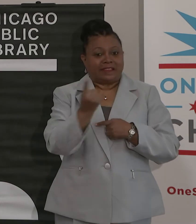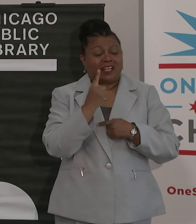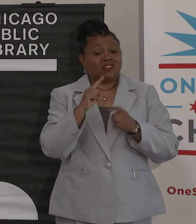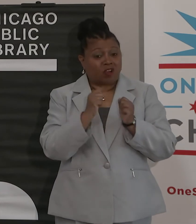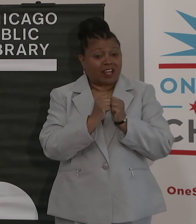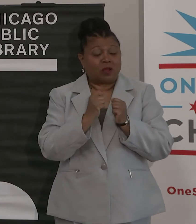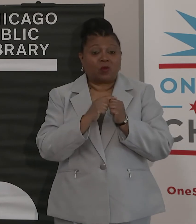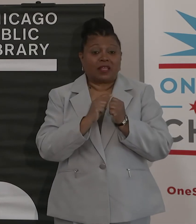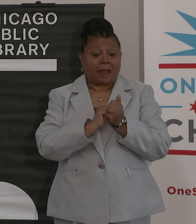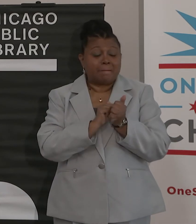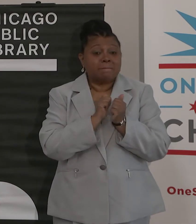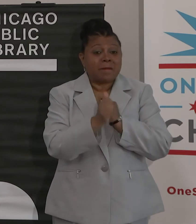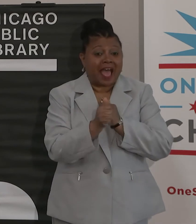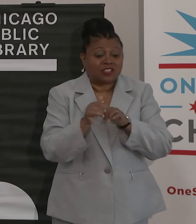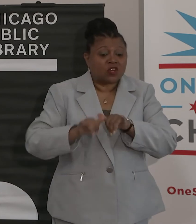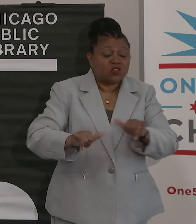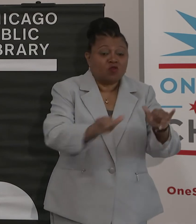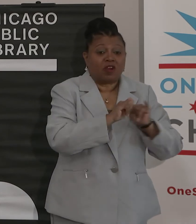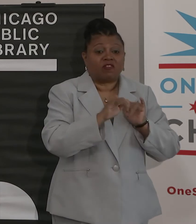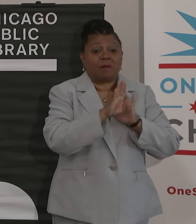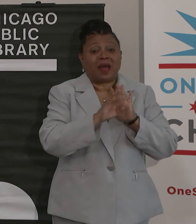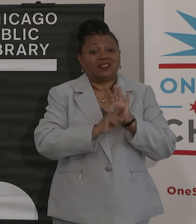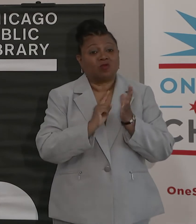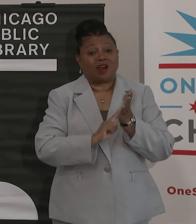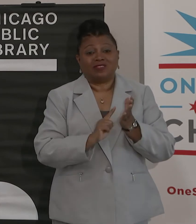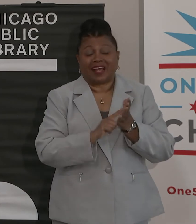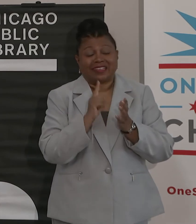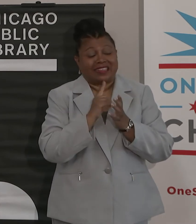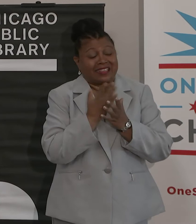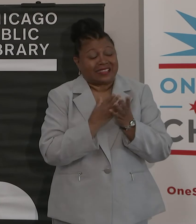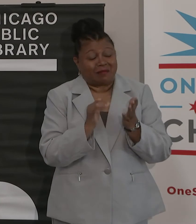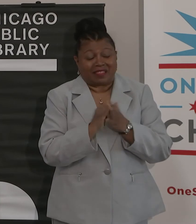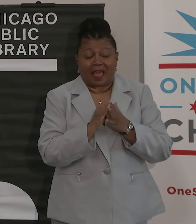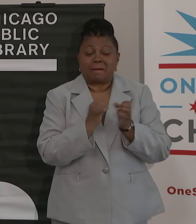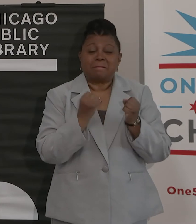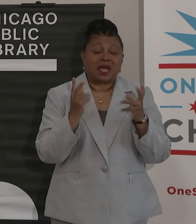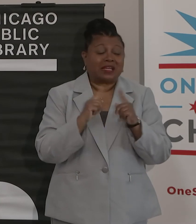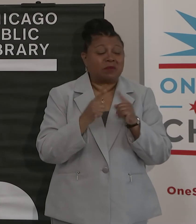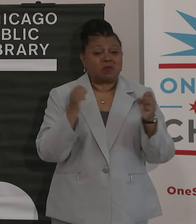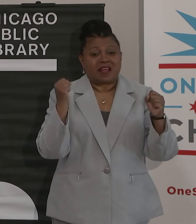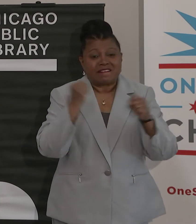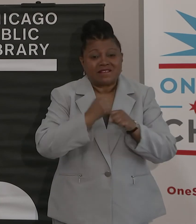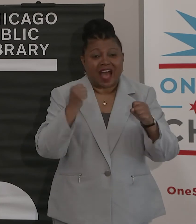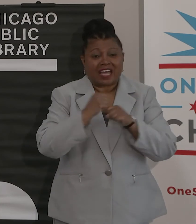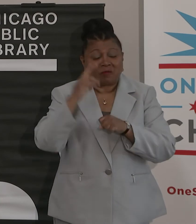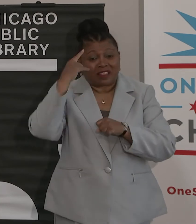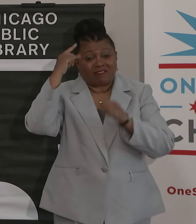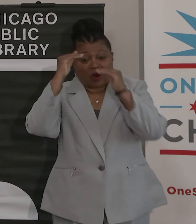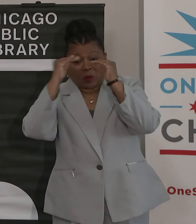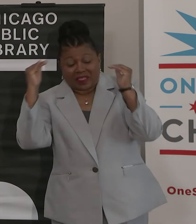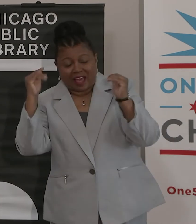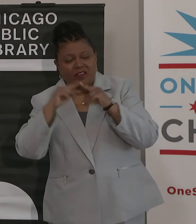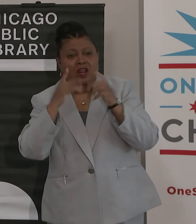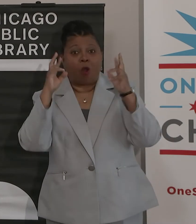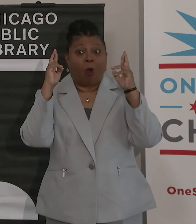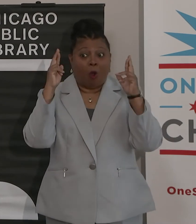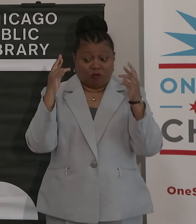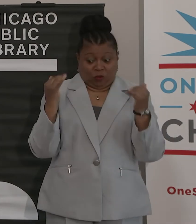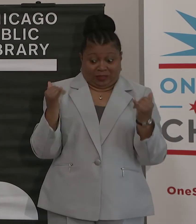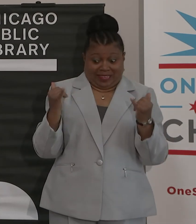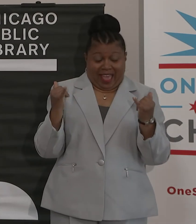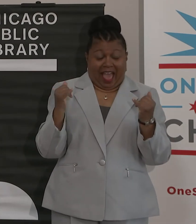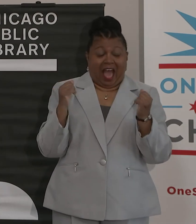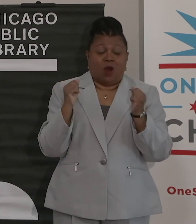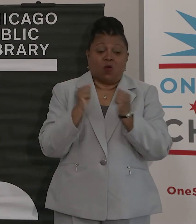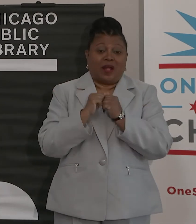starting with passing universal background checks. This is something that a number of people have been fighting for at the federal level, and I'm hopeful now